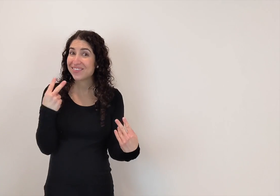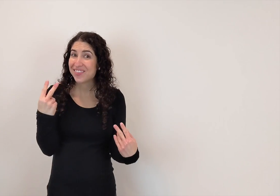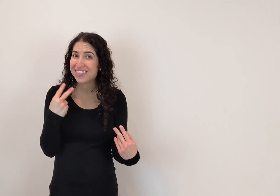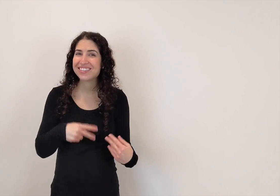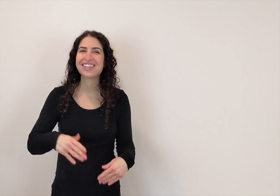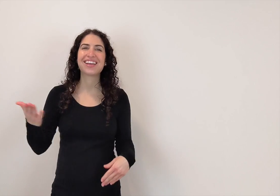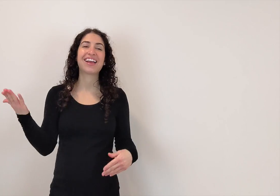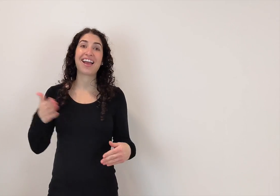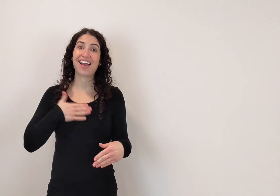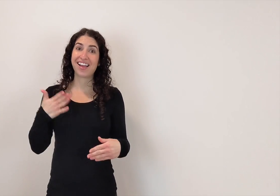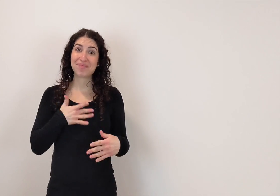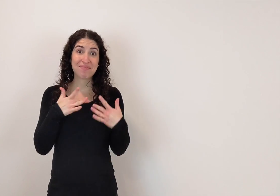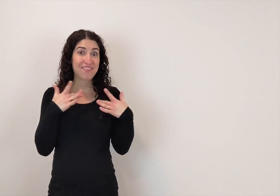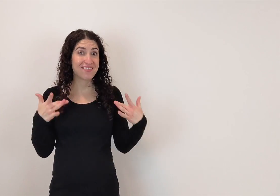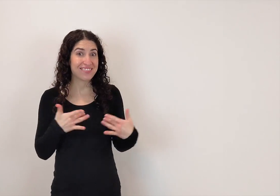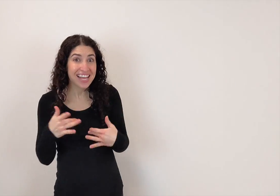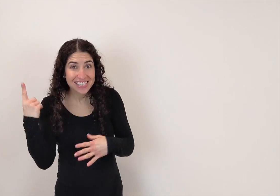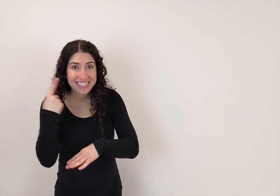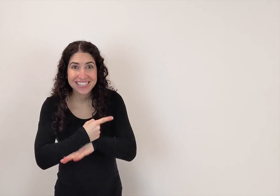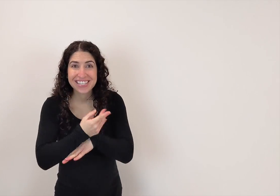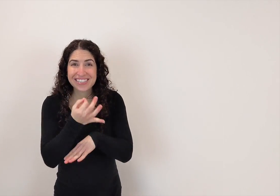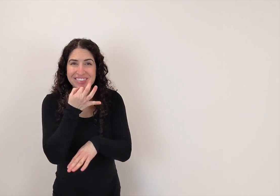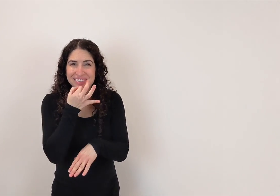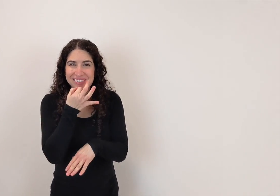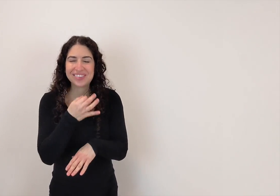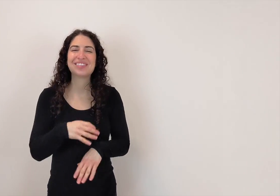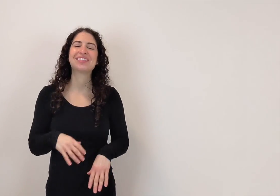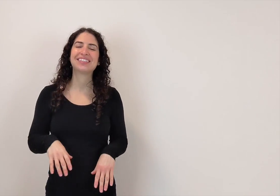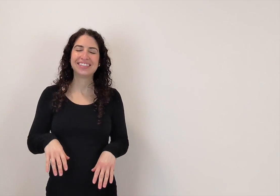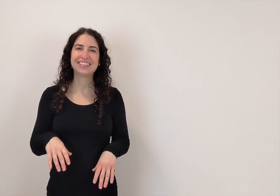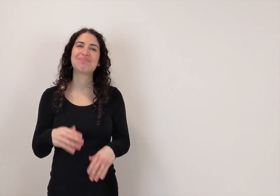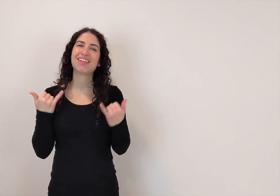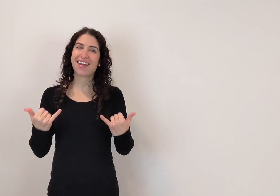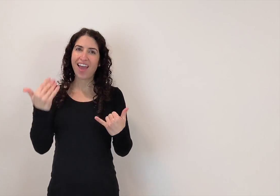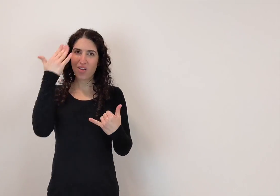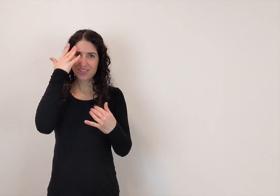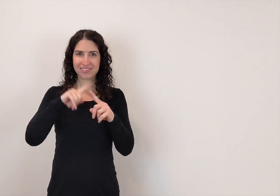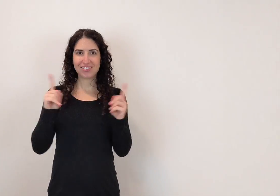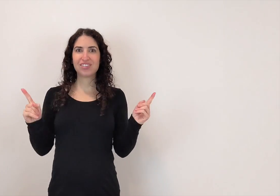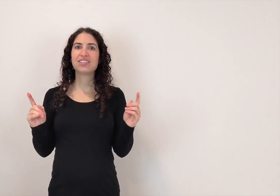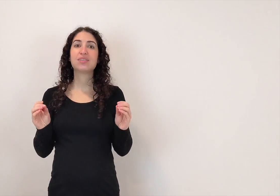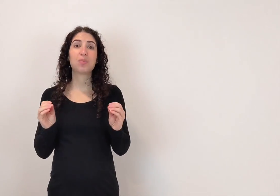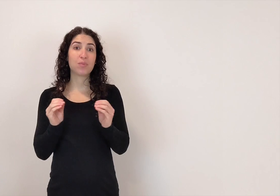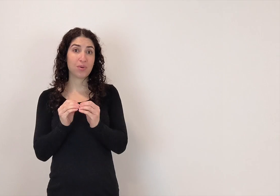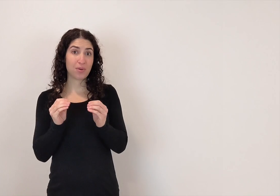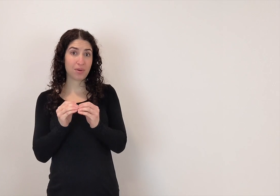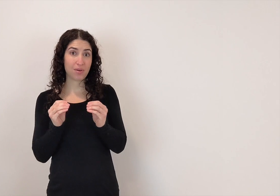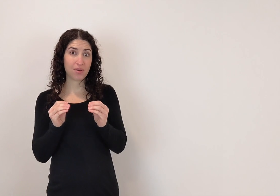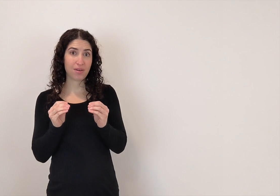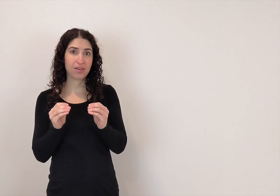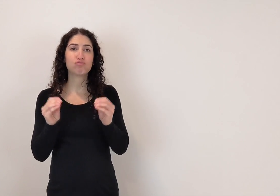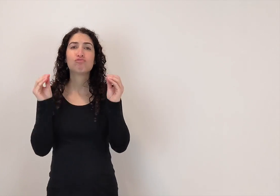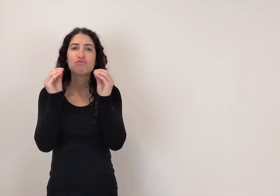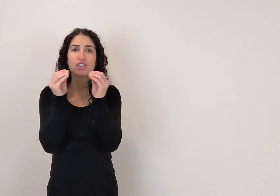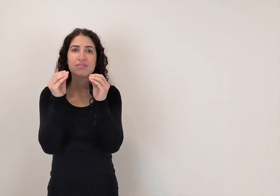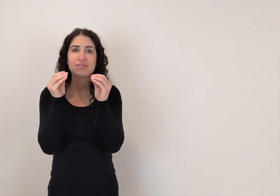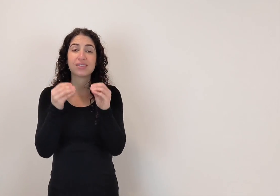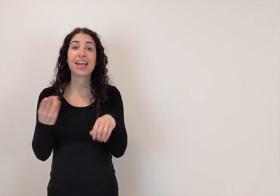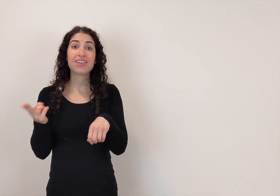Thanks for watching. Happy Valentine's Day soon. Now you know the difference between more and kiss.